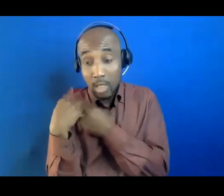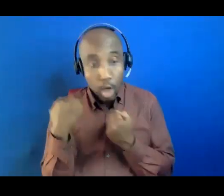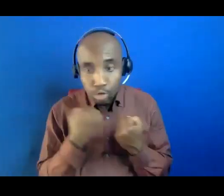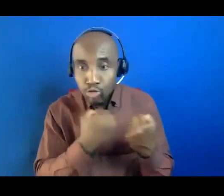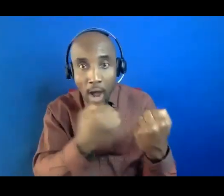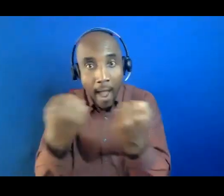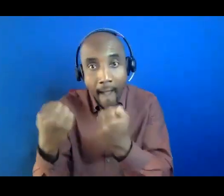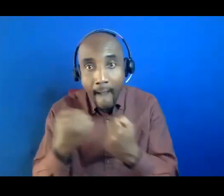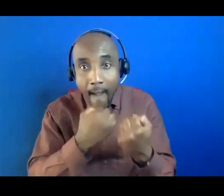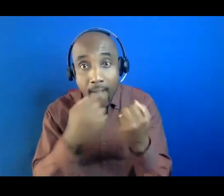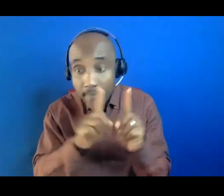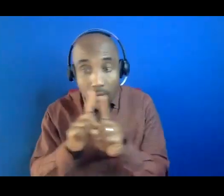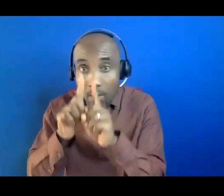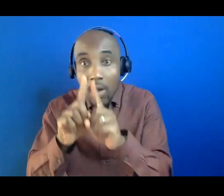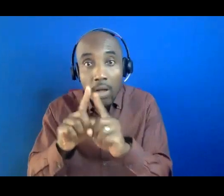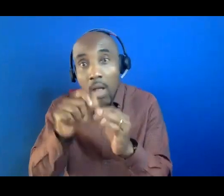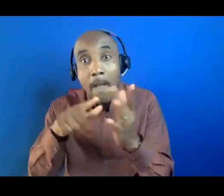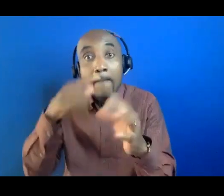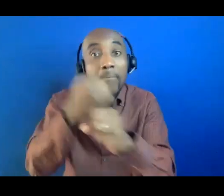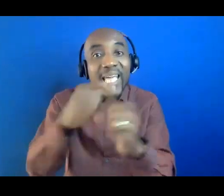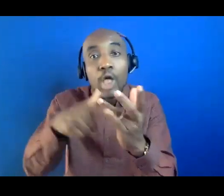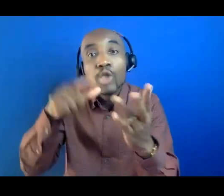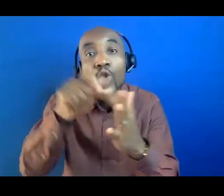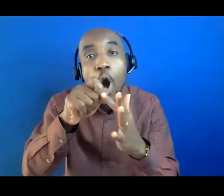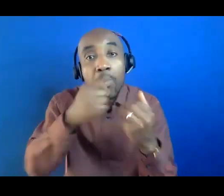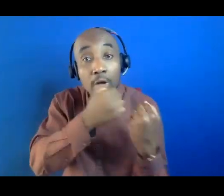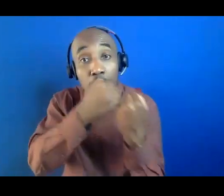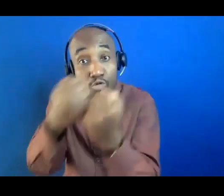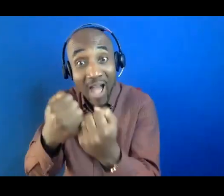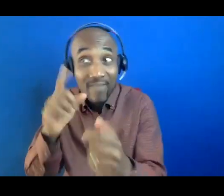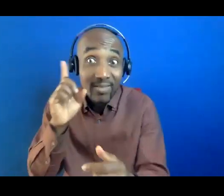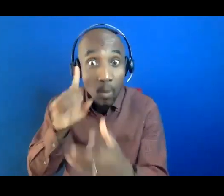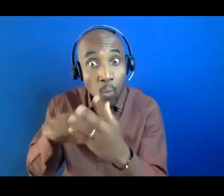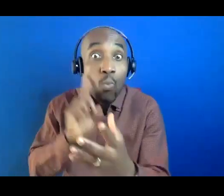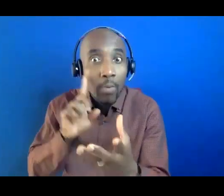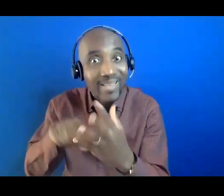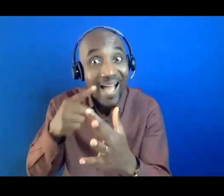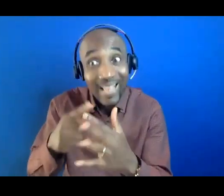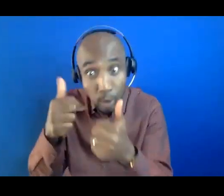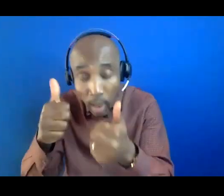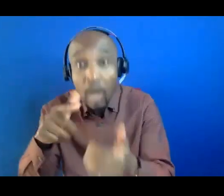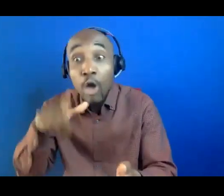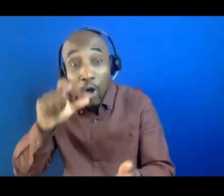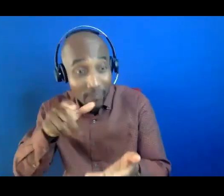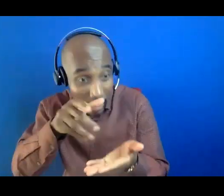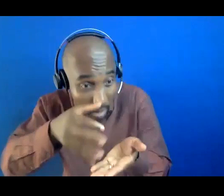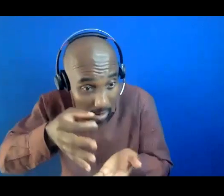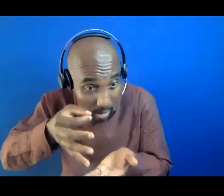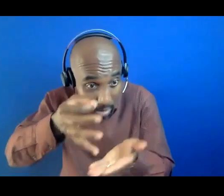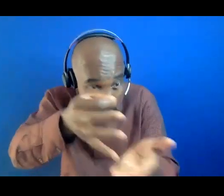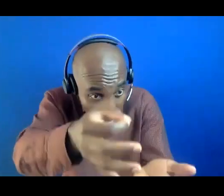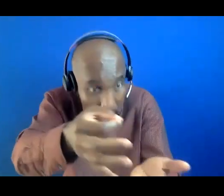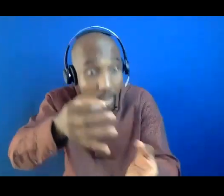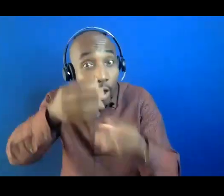point B. I had to take Alex to the Big Top. I had to make sure she was okay. I had to make sure she had a coffee and just look after her for the time that she was here.